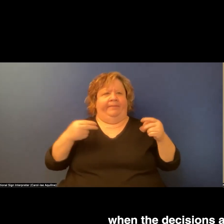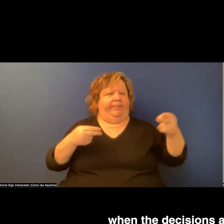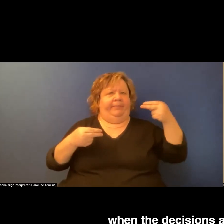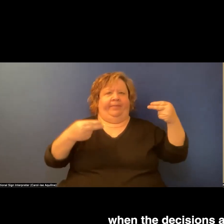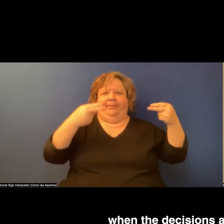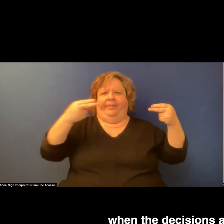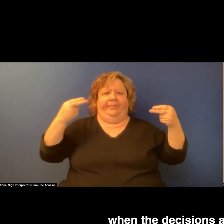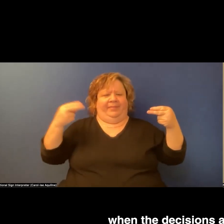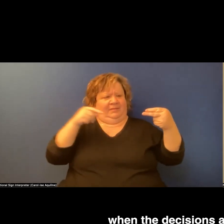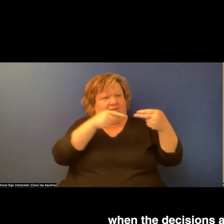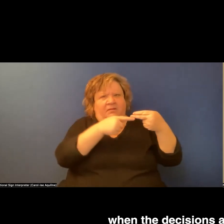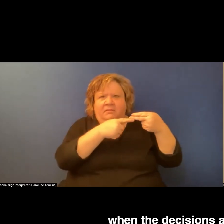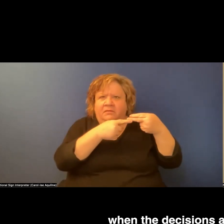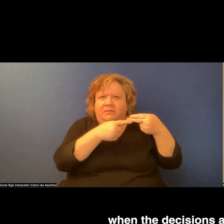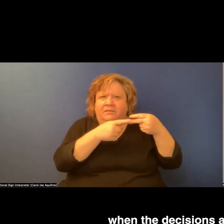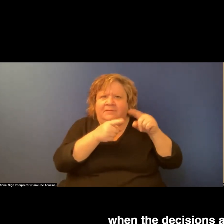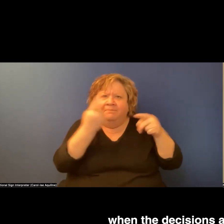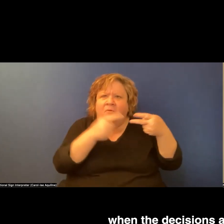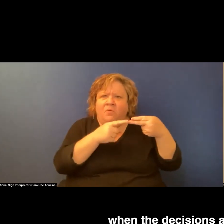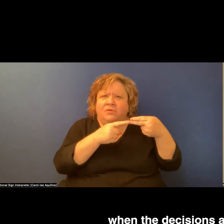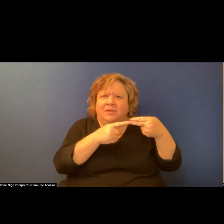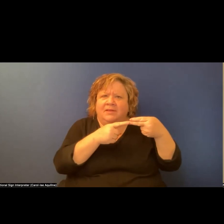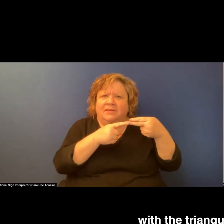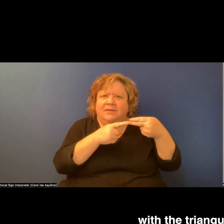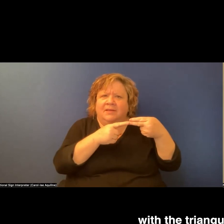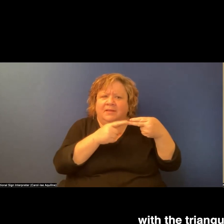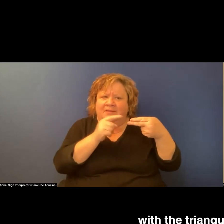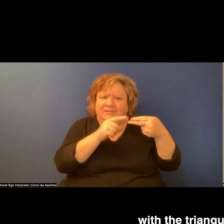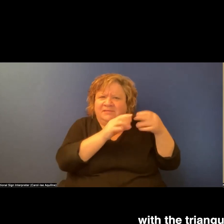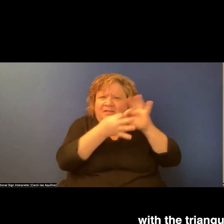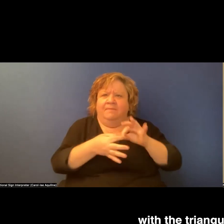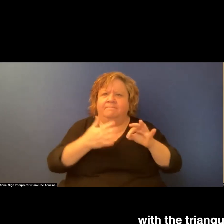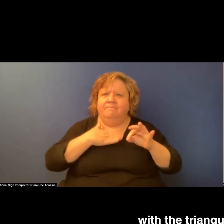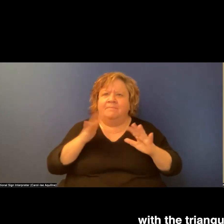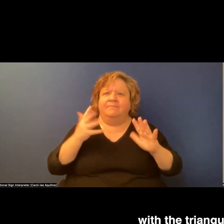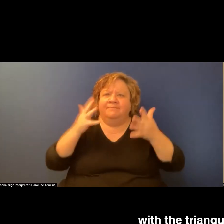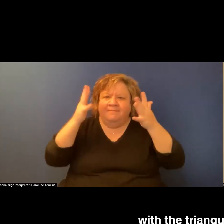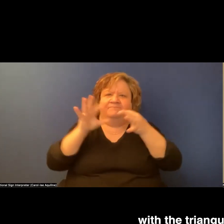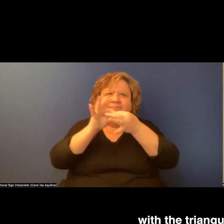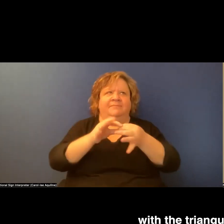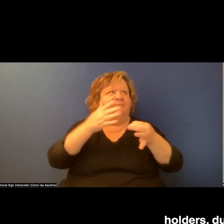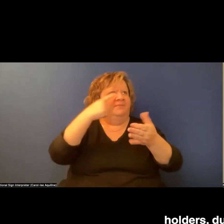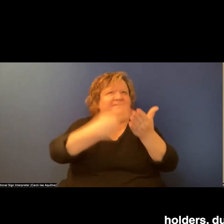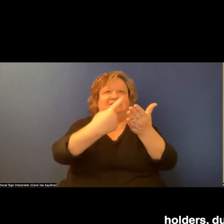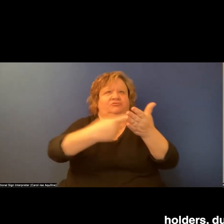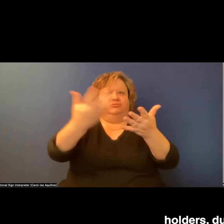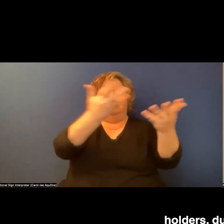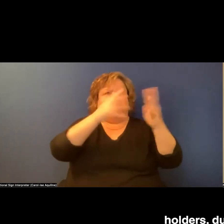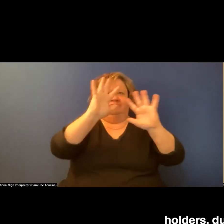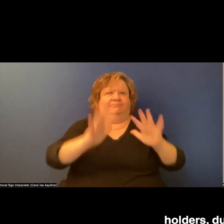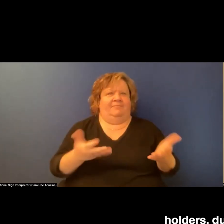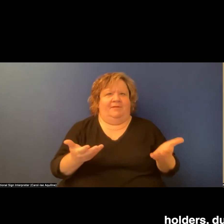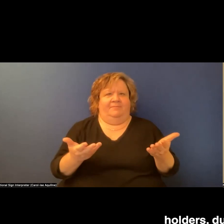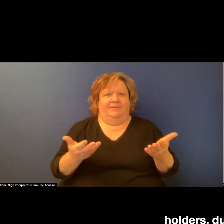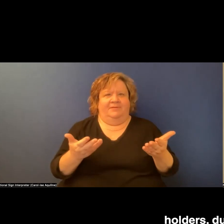made on our lives by reaching the farthest far with the triangular relationship among the right holders,